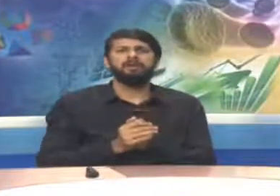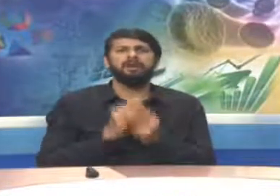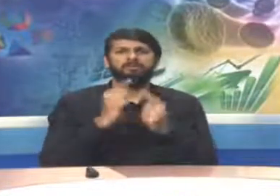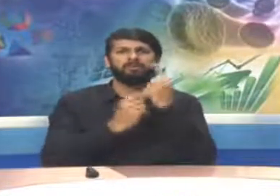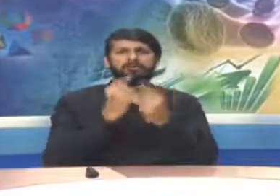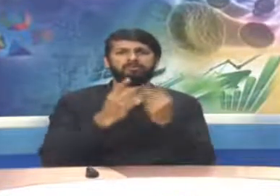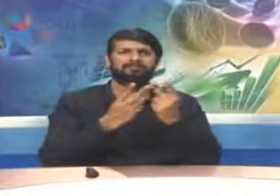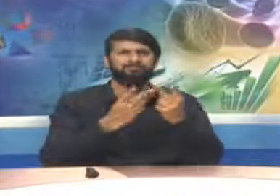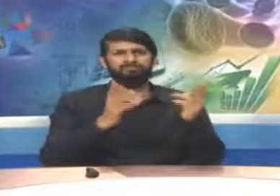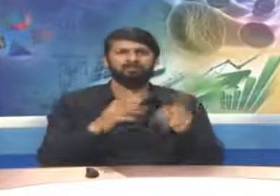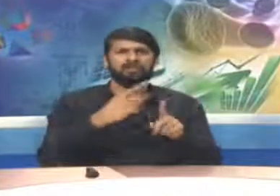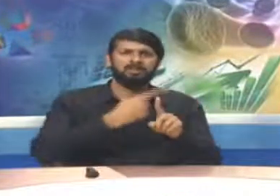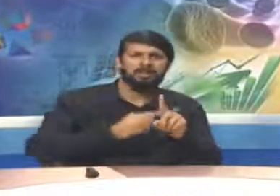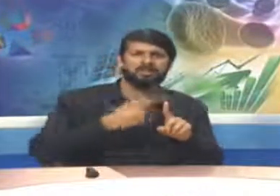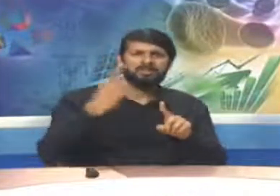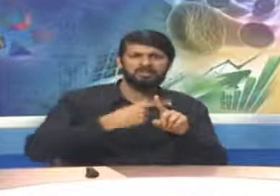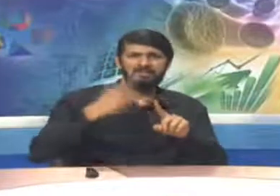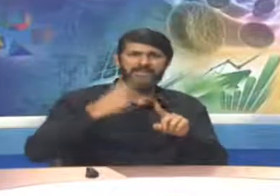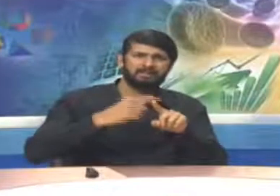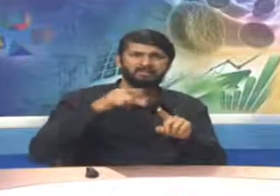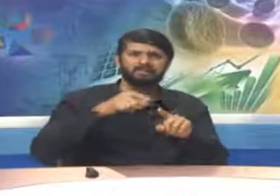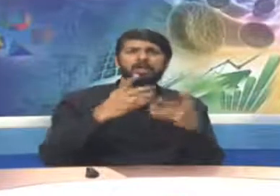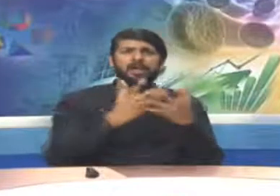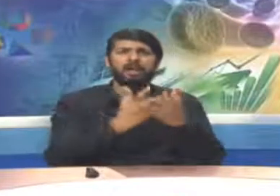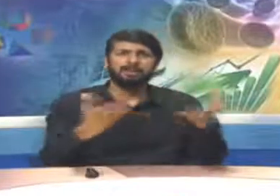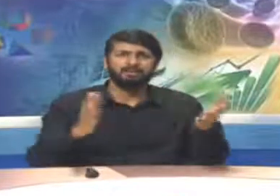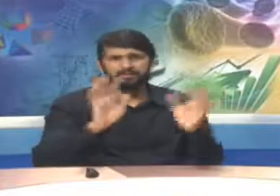He stood for the